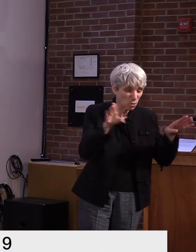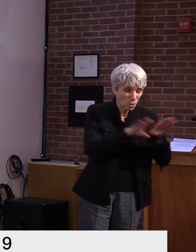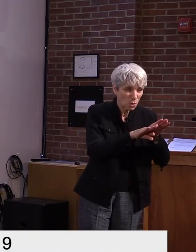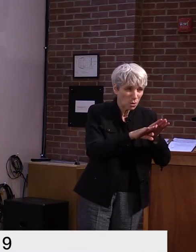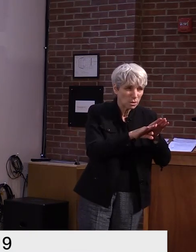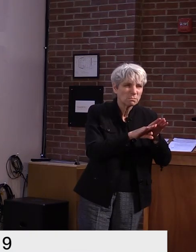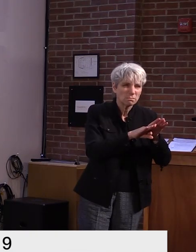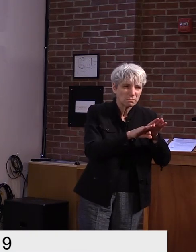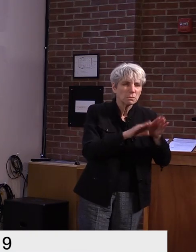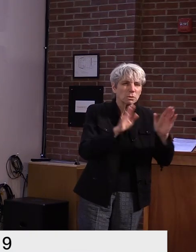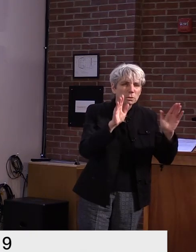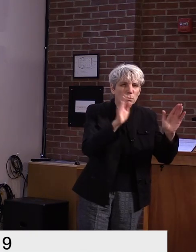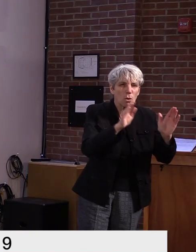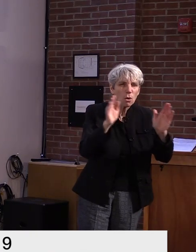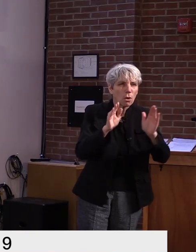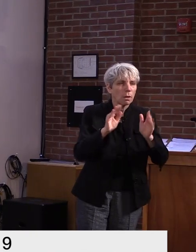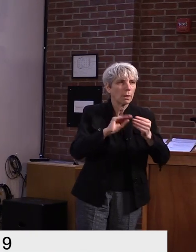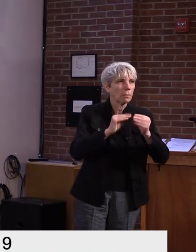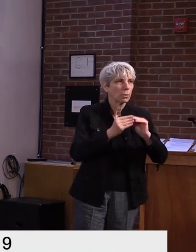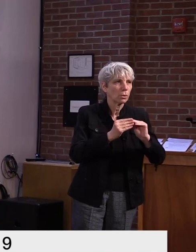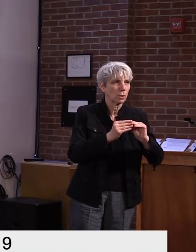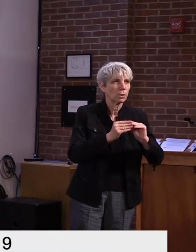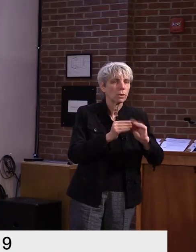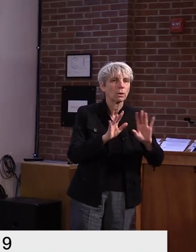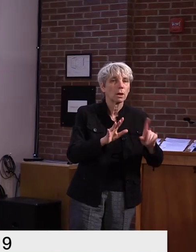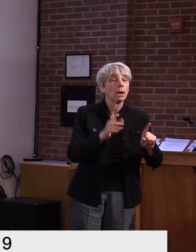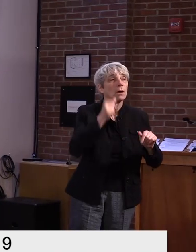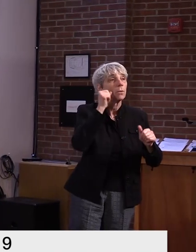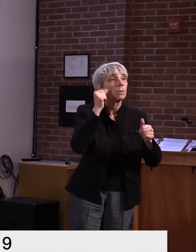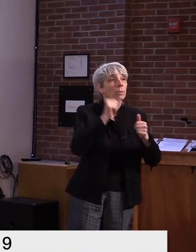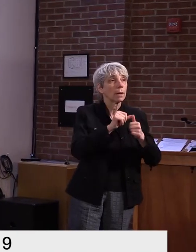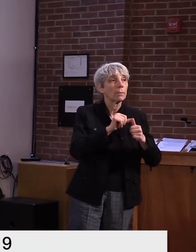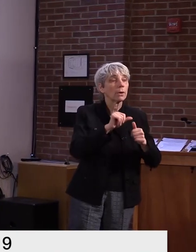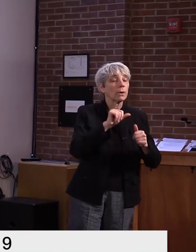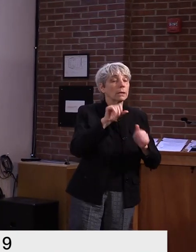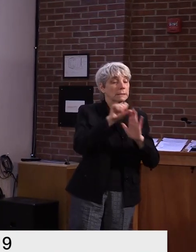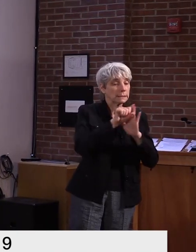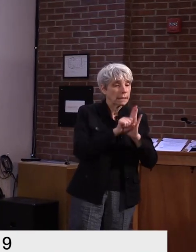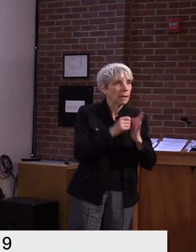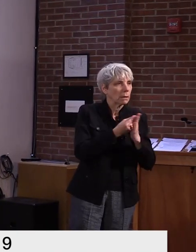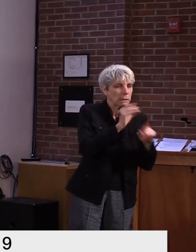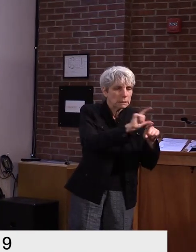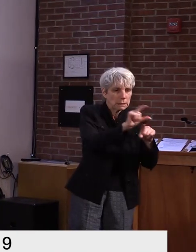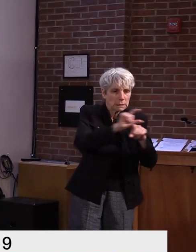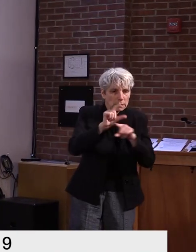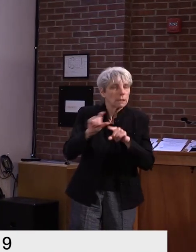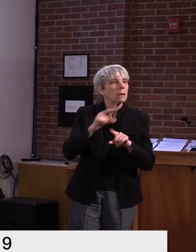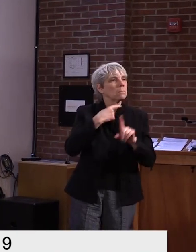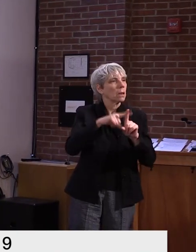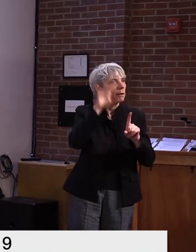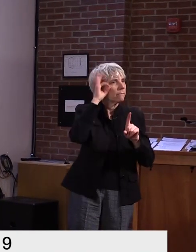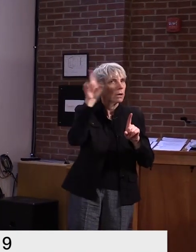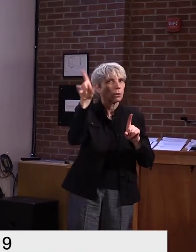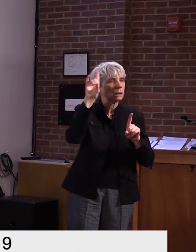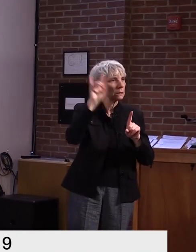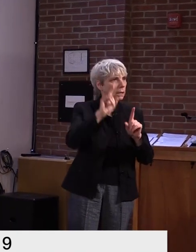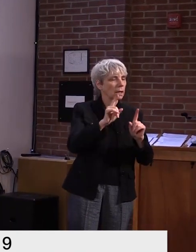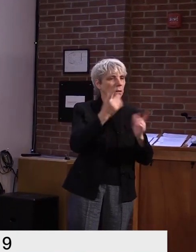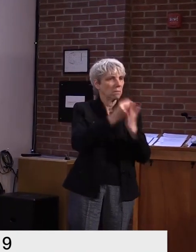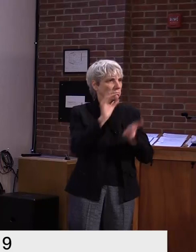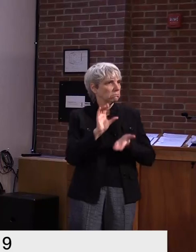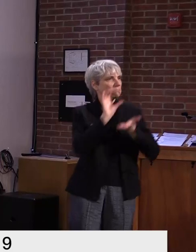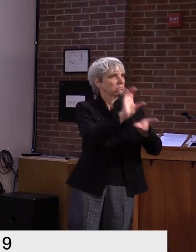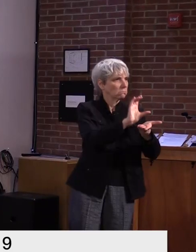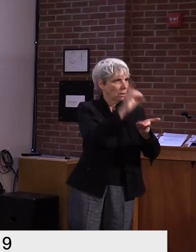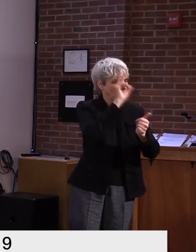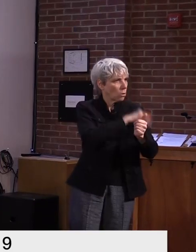number. Remember that we aren't the only ones that are helping in this regard. The federal government came in with some aid for hospitals